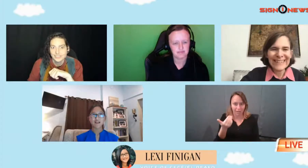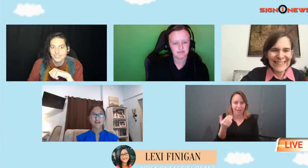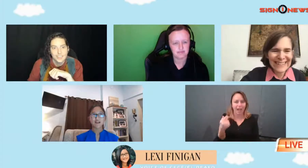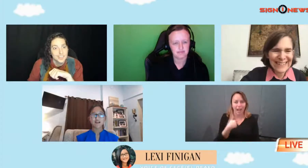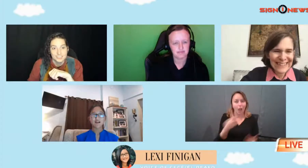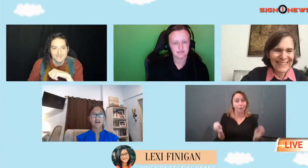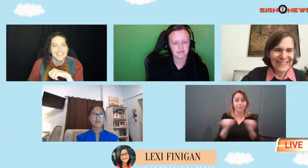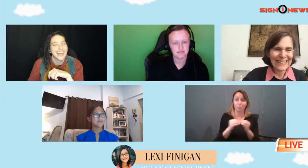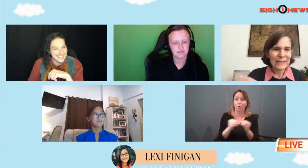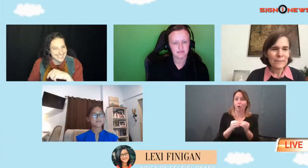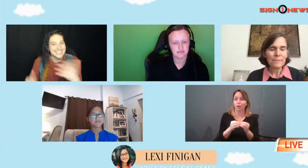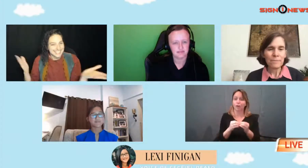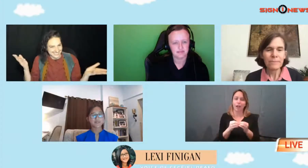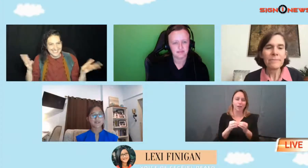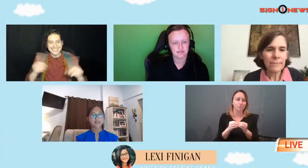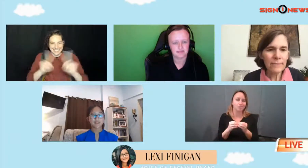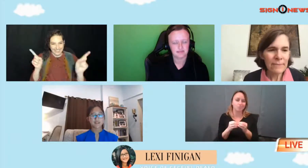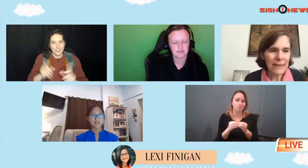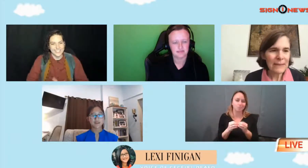the